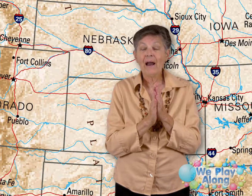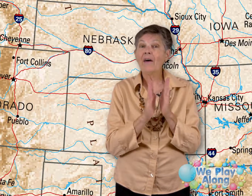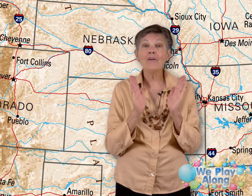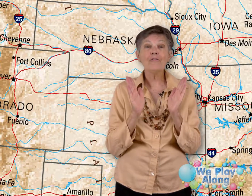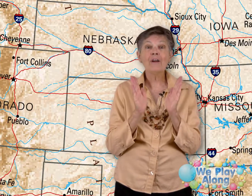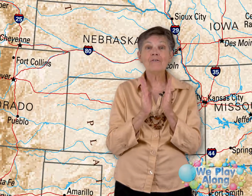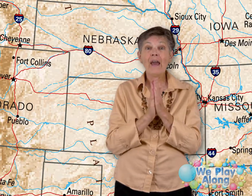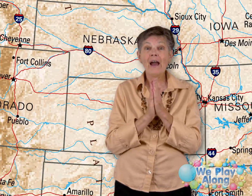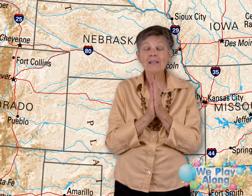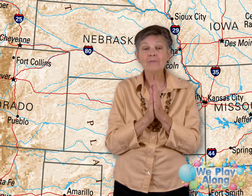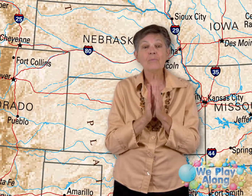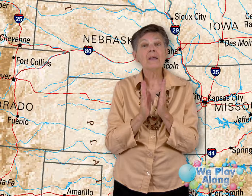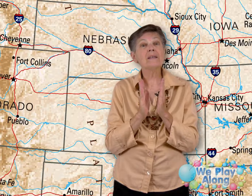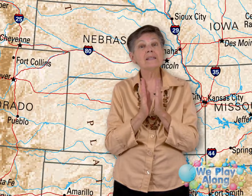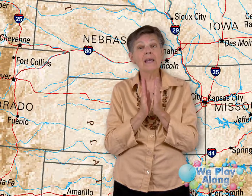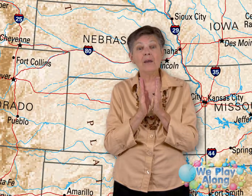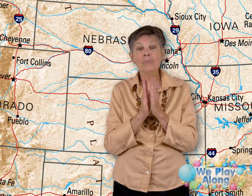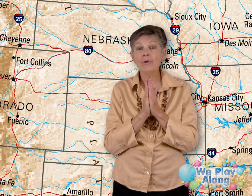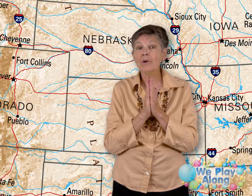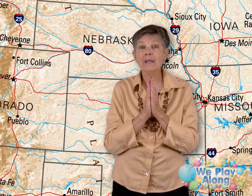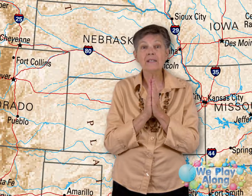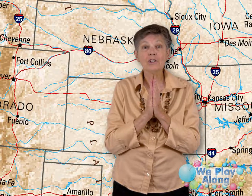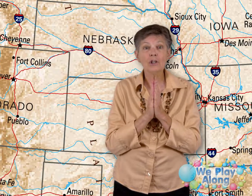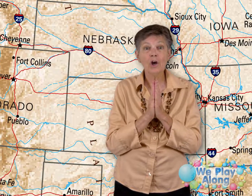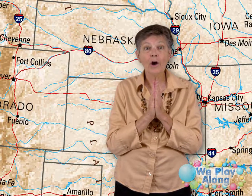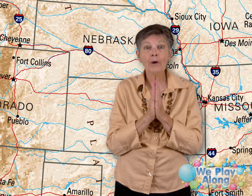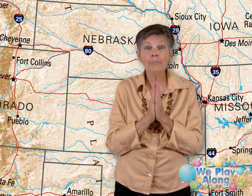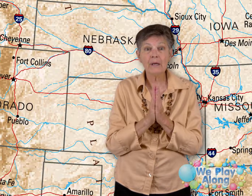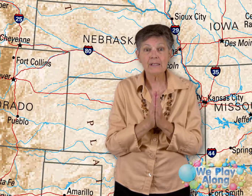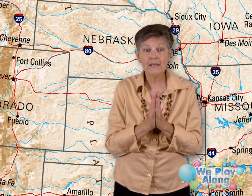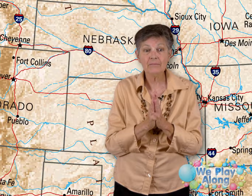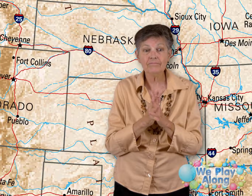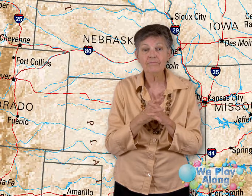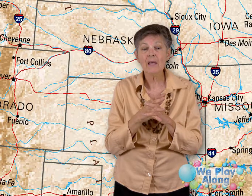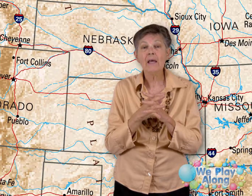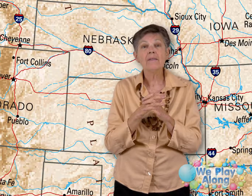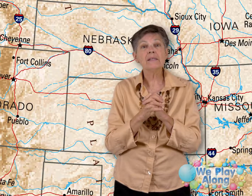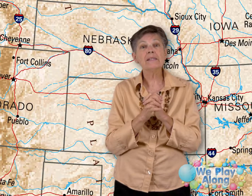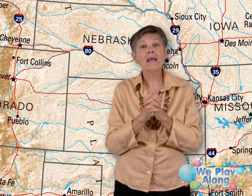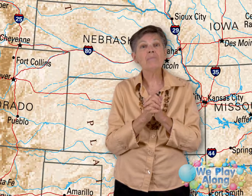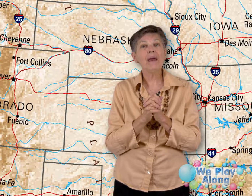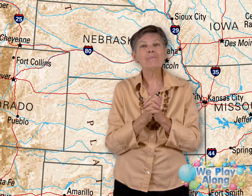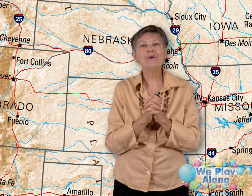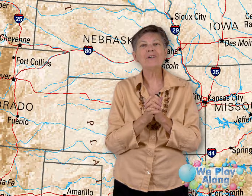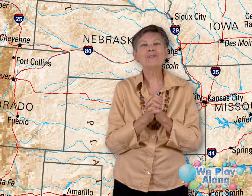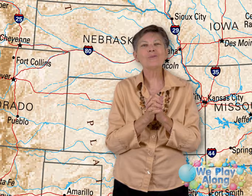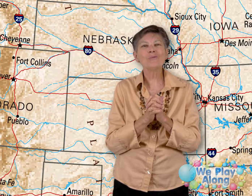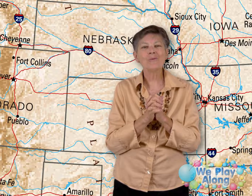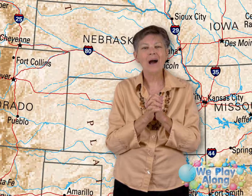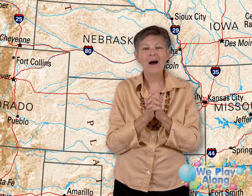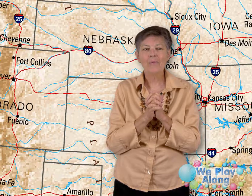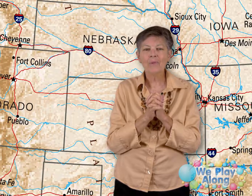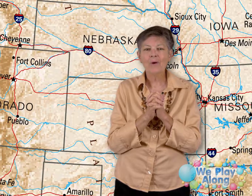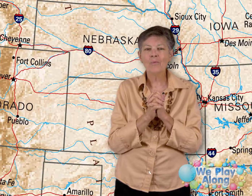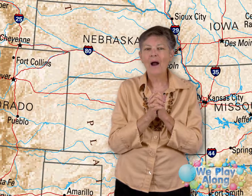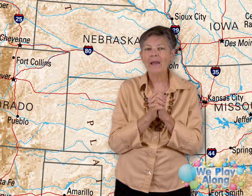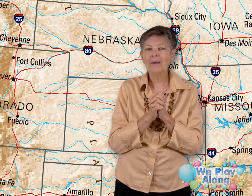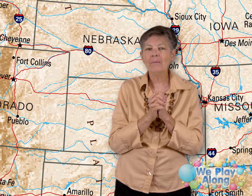other fun facts. The state bird is the lark bunting. The state mammal is the Rocky